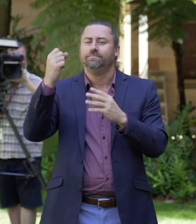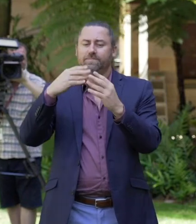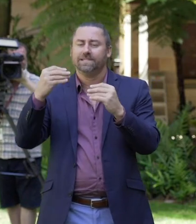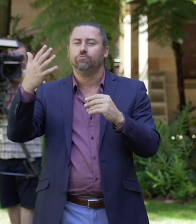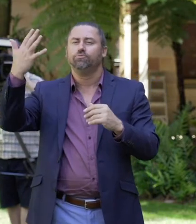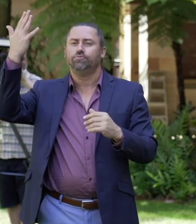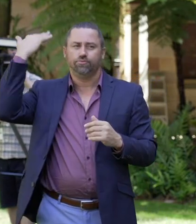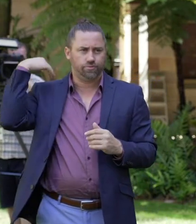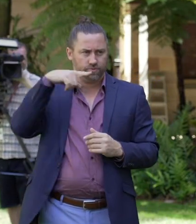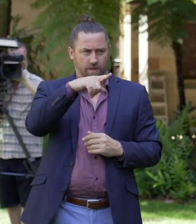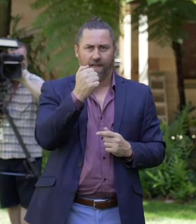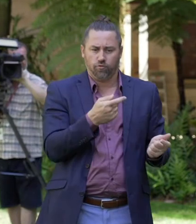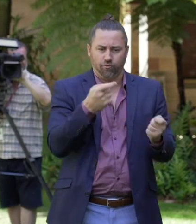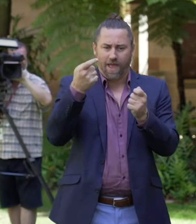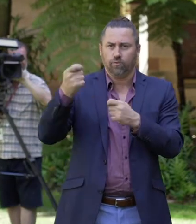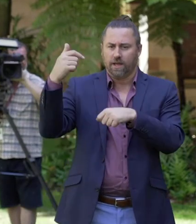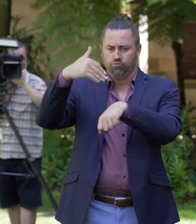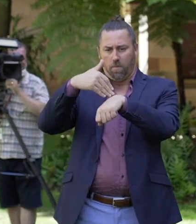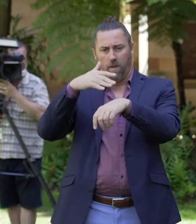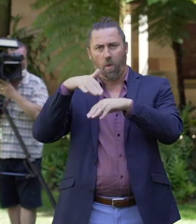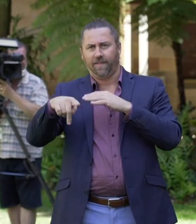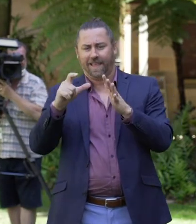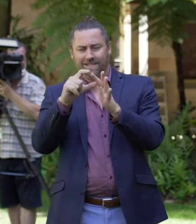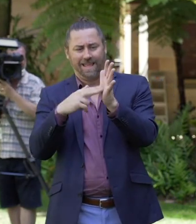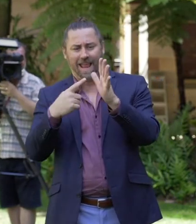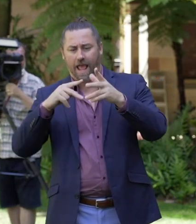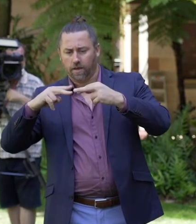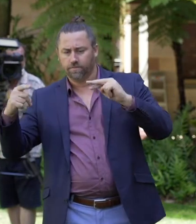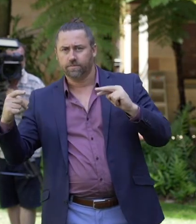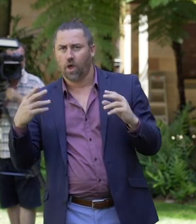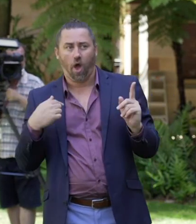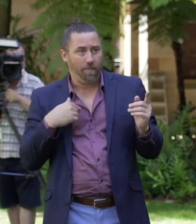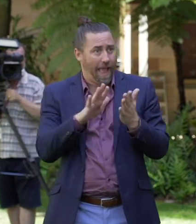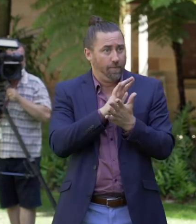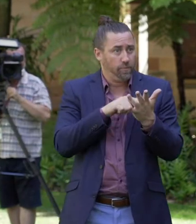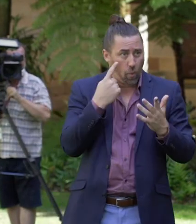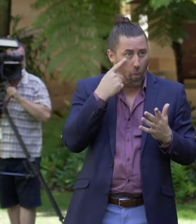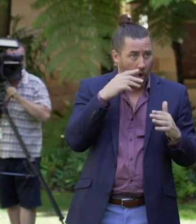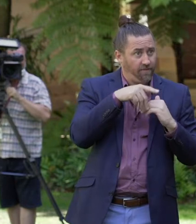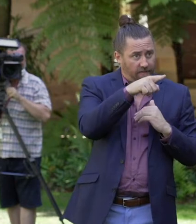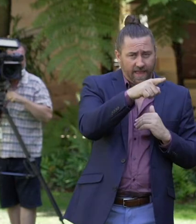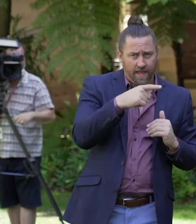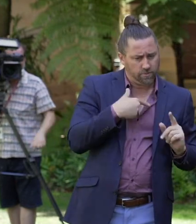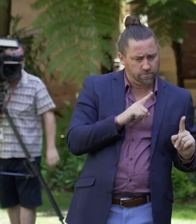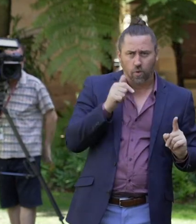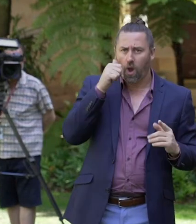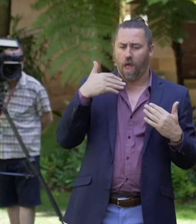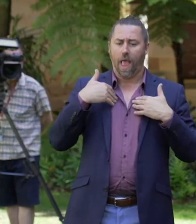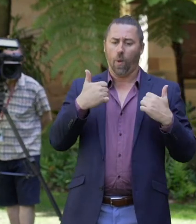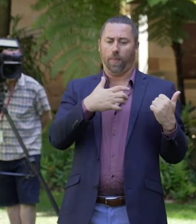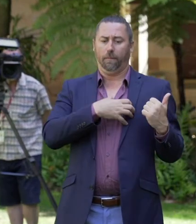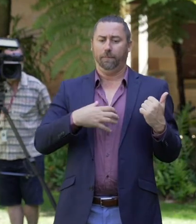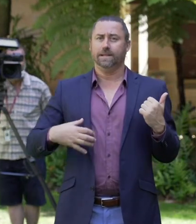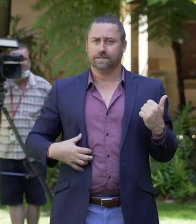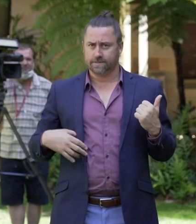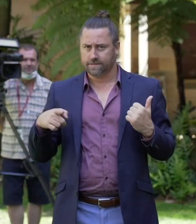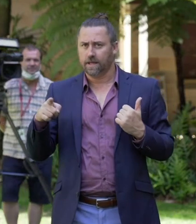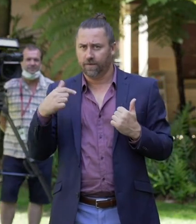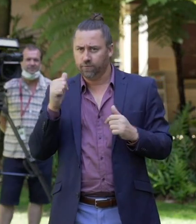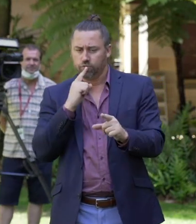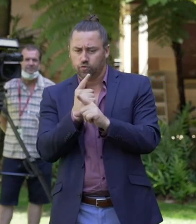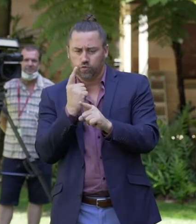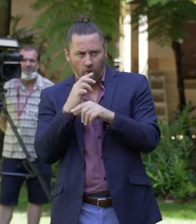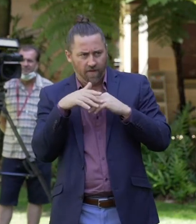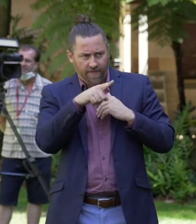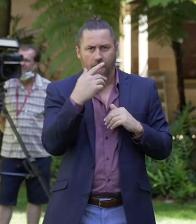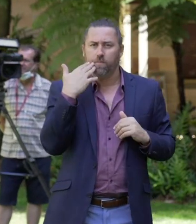I'm happy to look into those issues. Sorry, I'm happy to look into the issues you've raised. I know that the Health Minister's been here and addressed many of